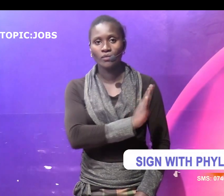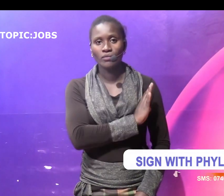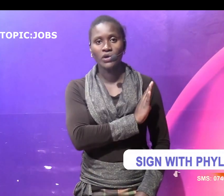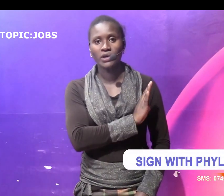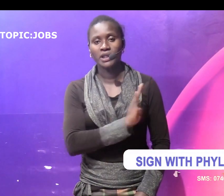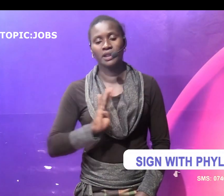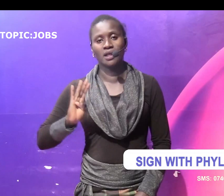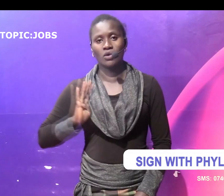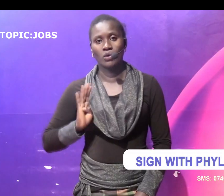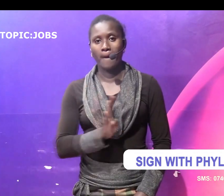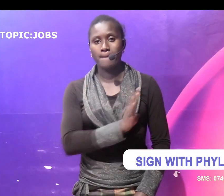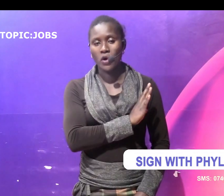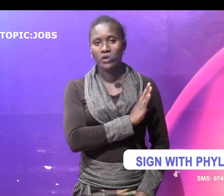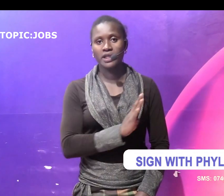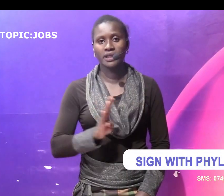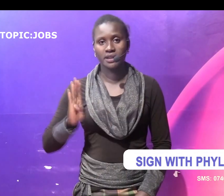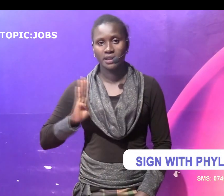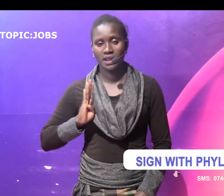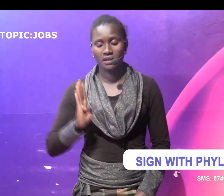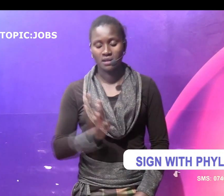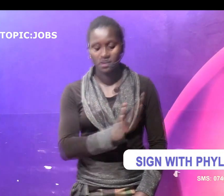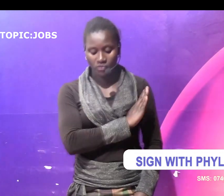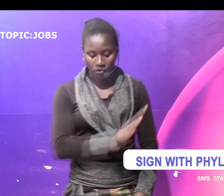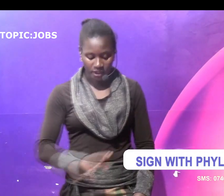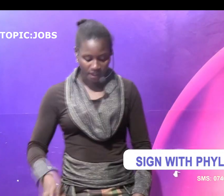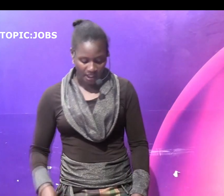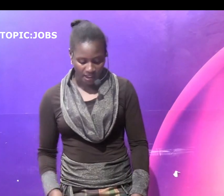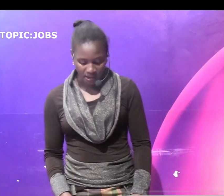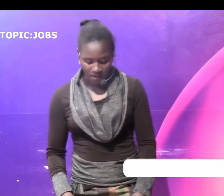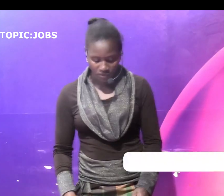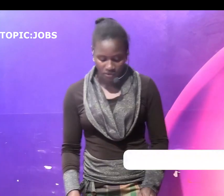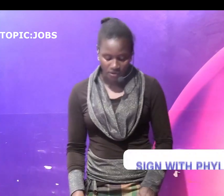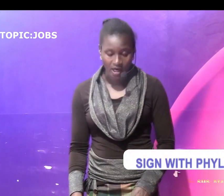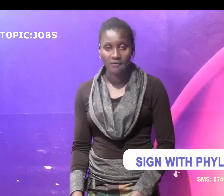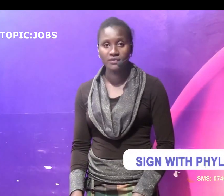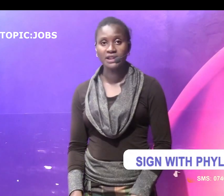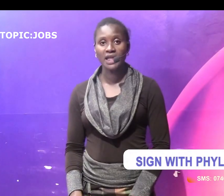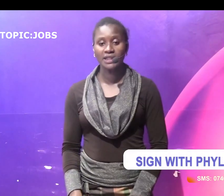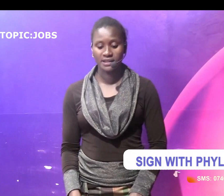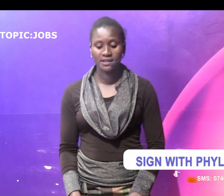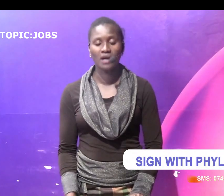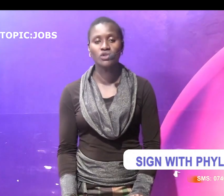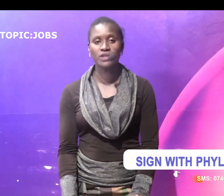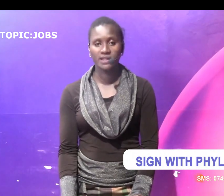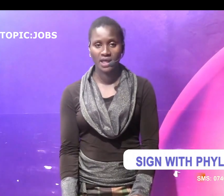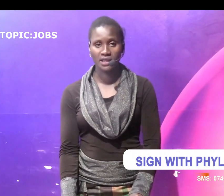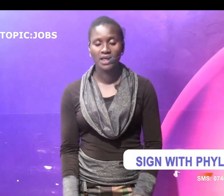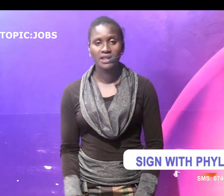Board. Board. Like this, board. And then we also have dentist. How do we sign